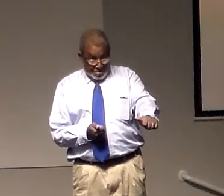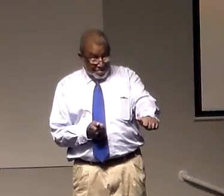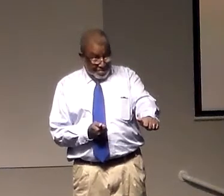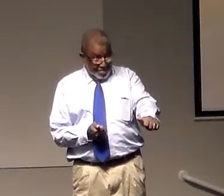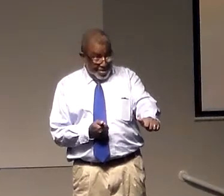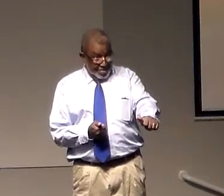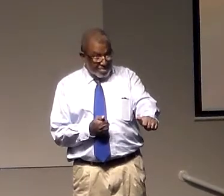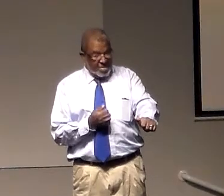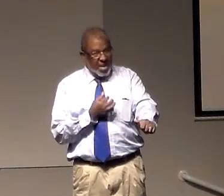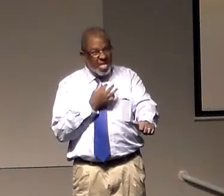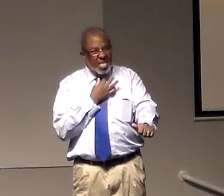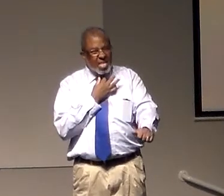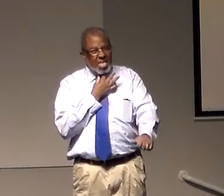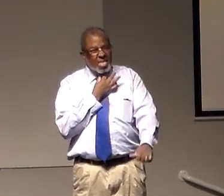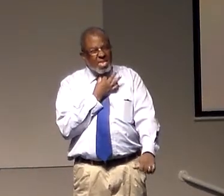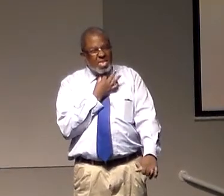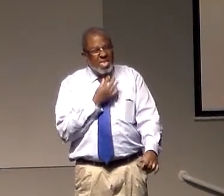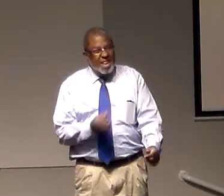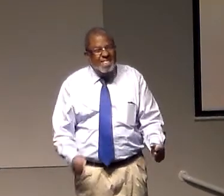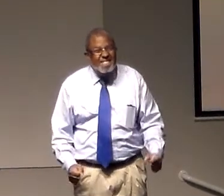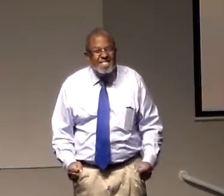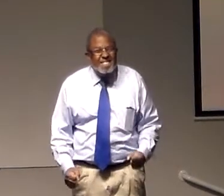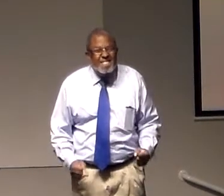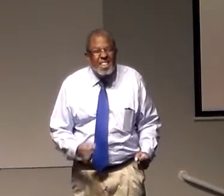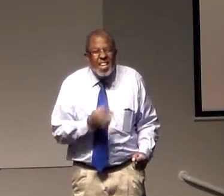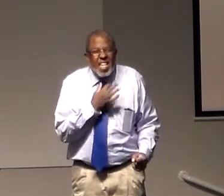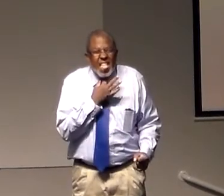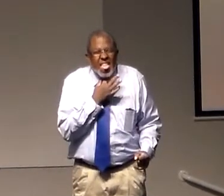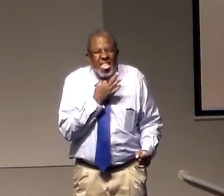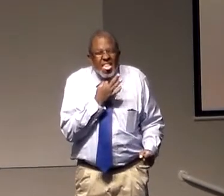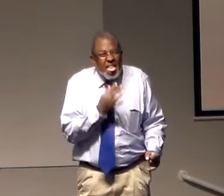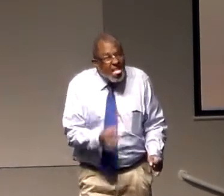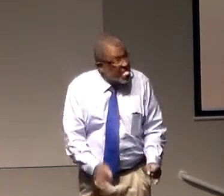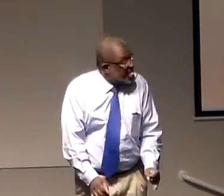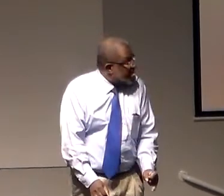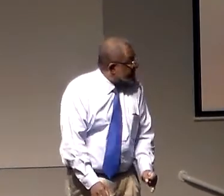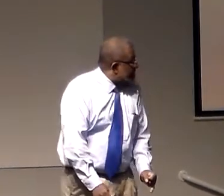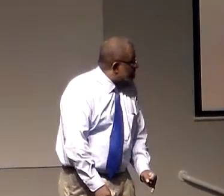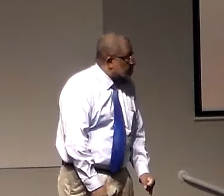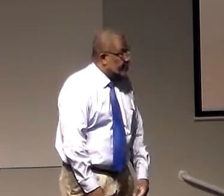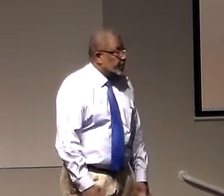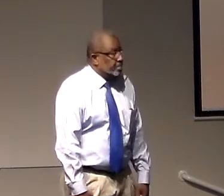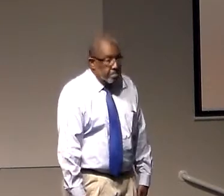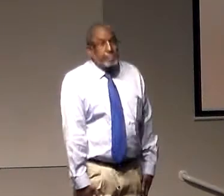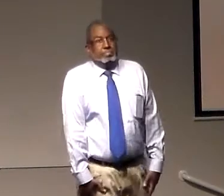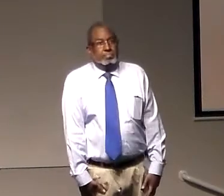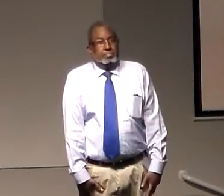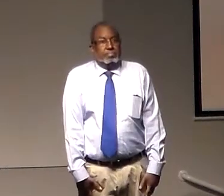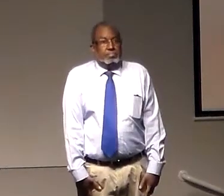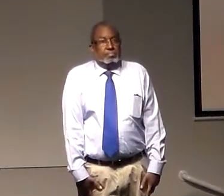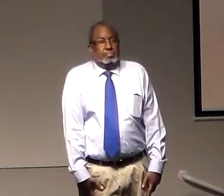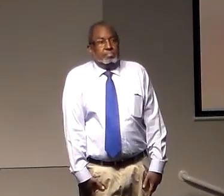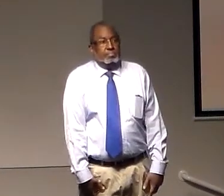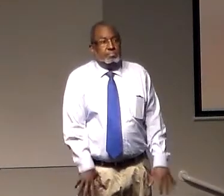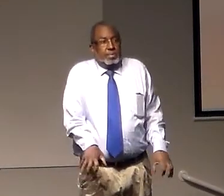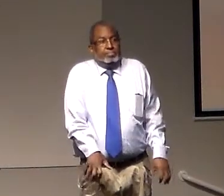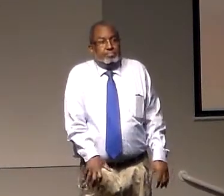Lot's wife, following behind, looked back at the city, and when she did, boom, she became